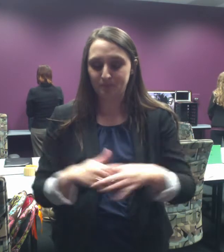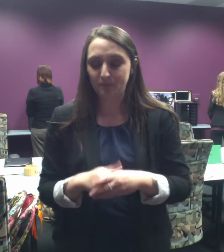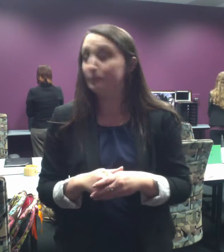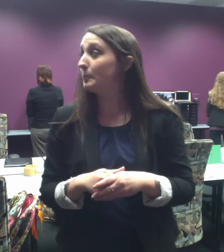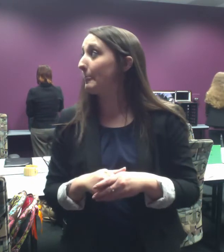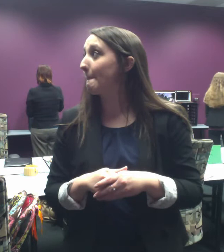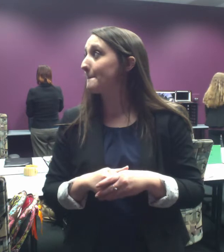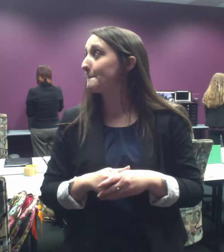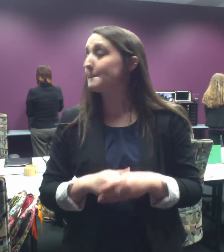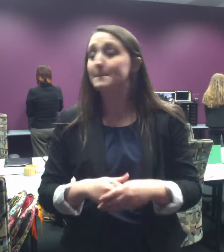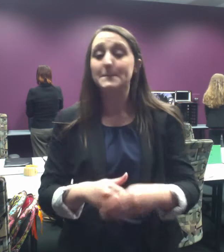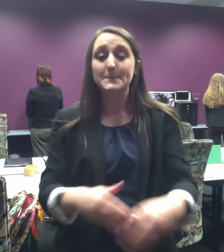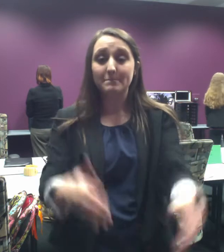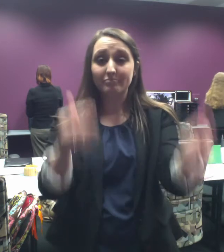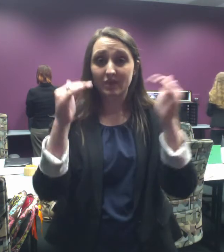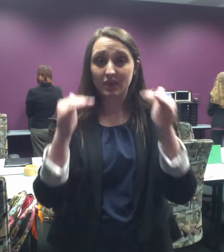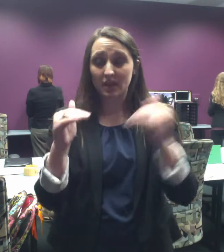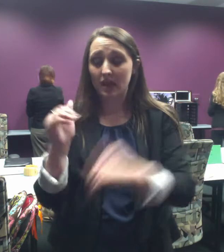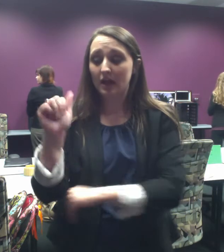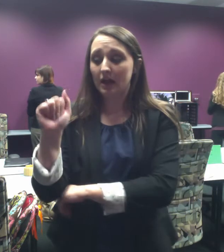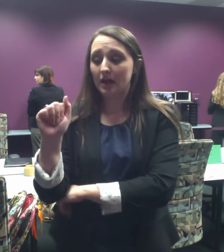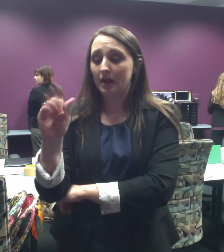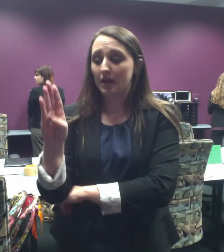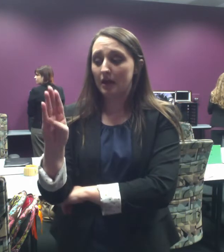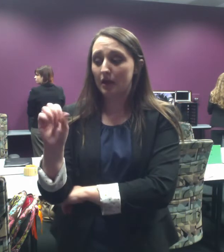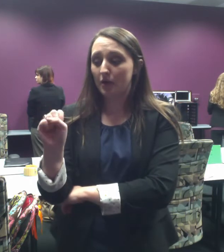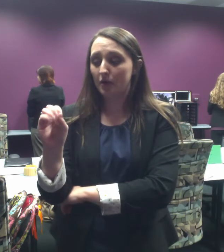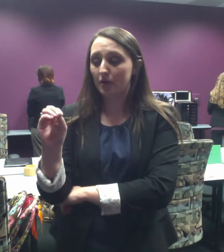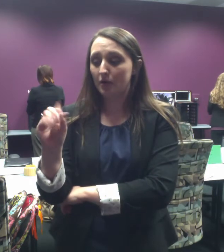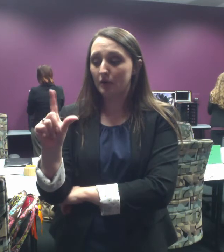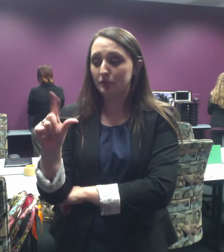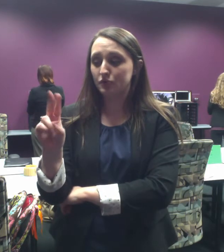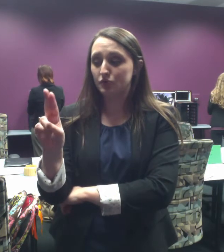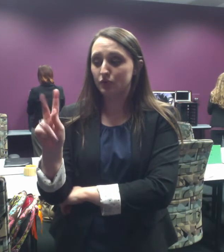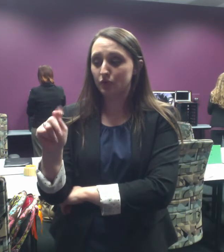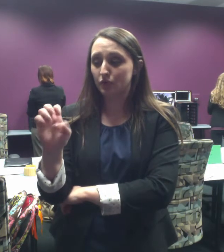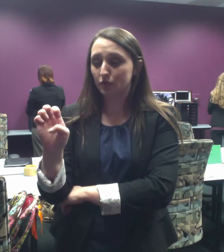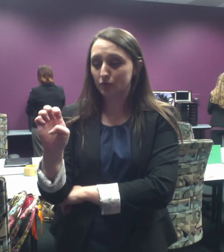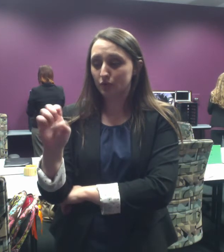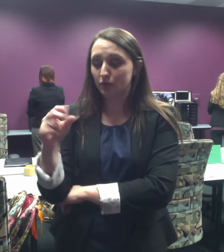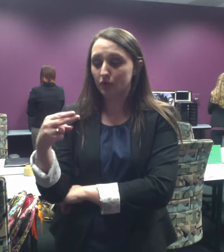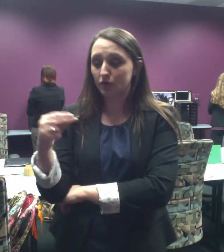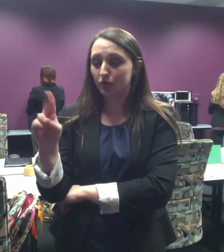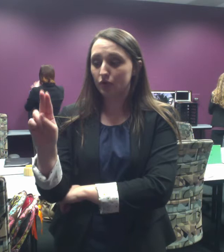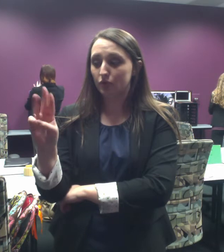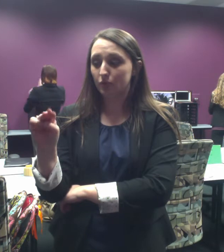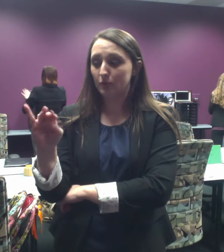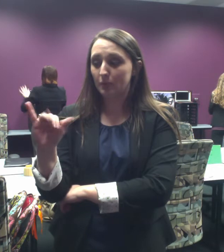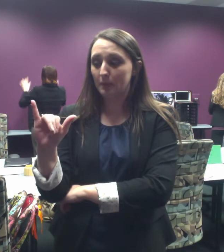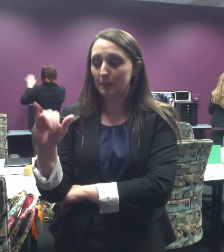in the air at a certain time. Or I guess it says up there. Measure the amount of water vapor that the air contains at any given time and